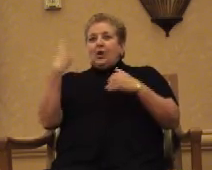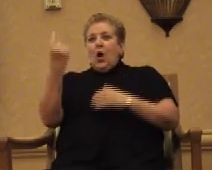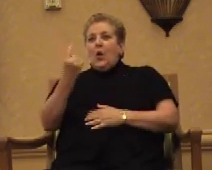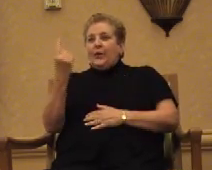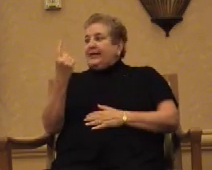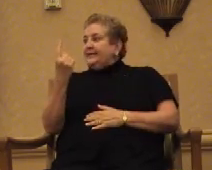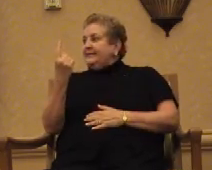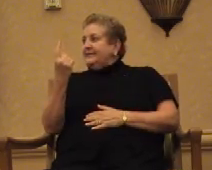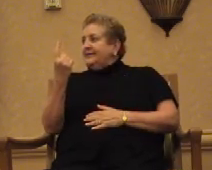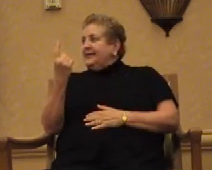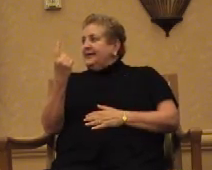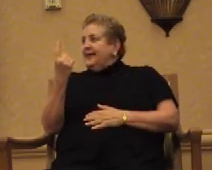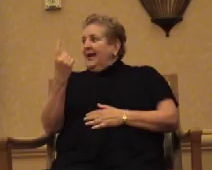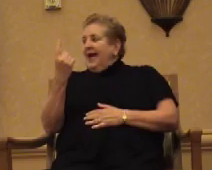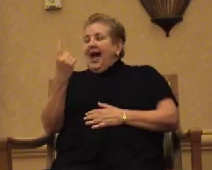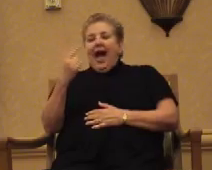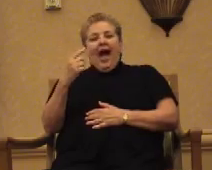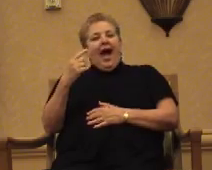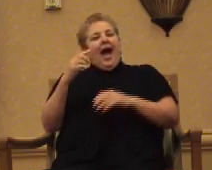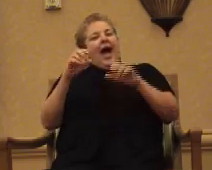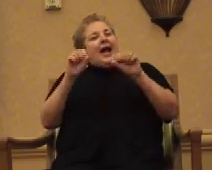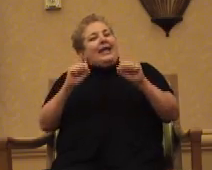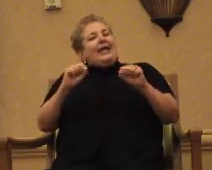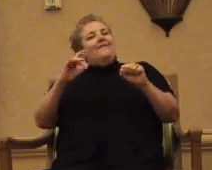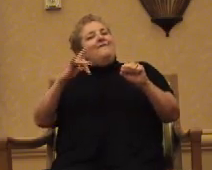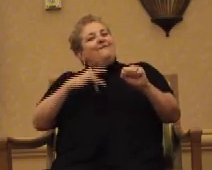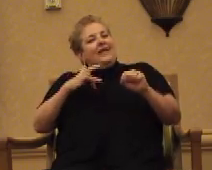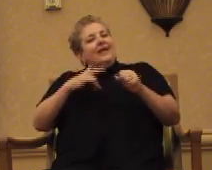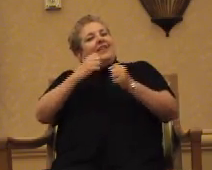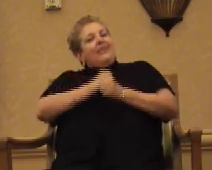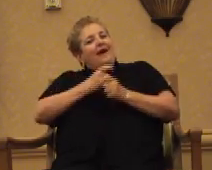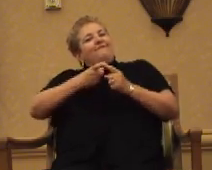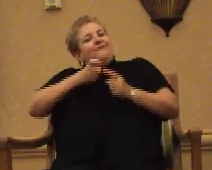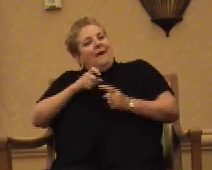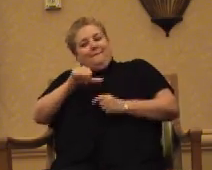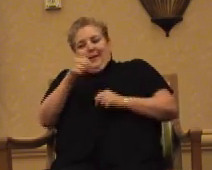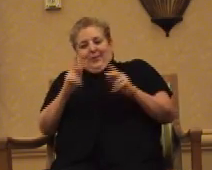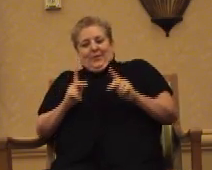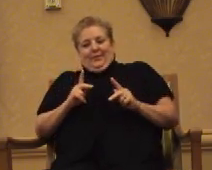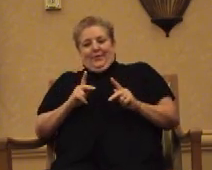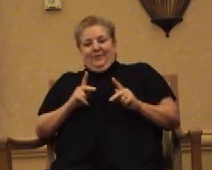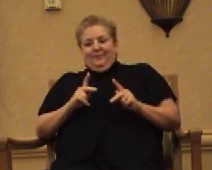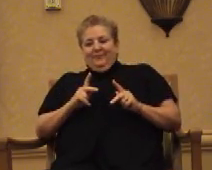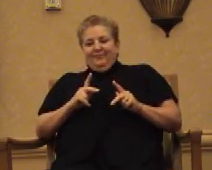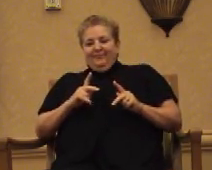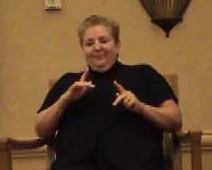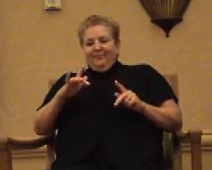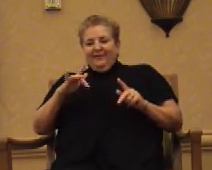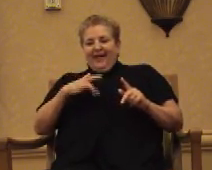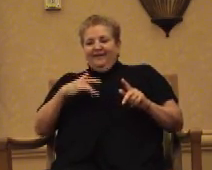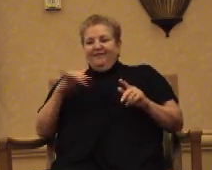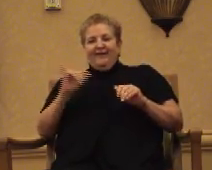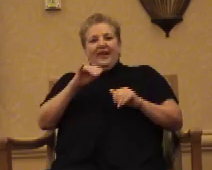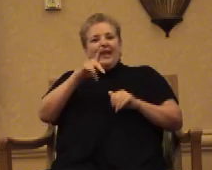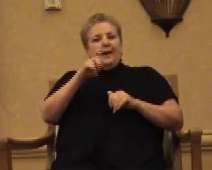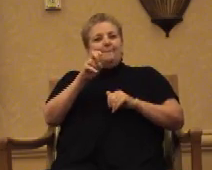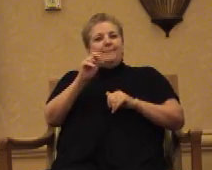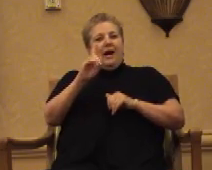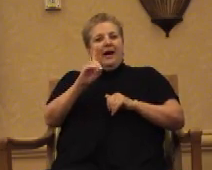I'm capable of feeling the love of other people. So I'm like a healthy pond. Water's coming in and water's going out. And